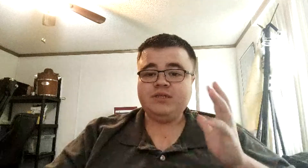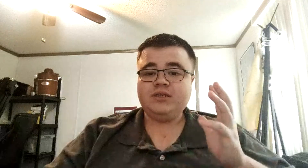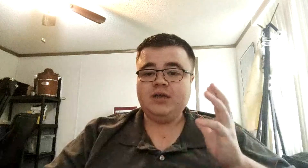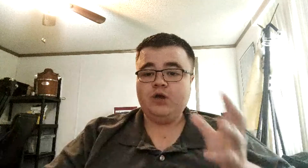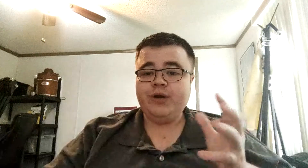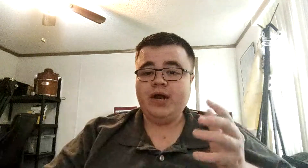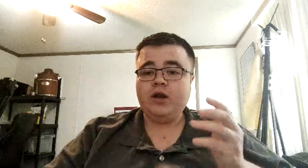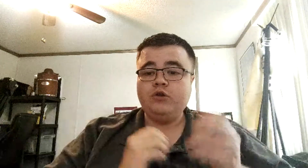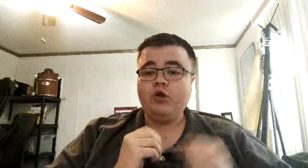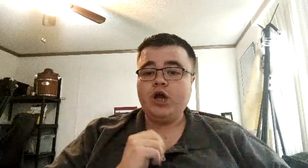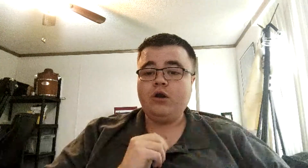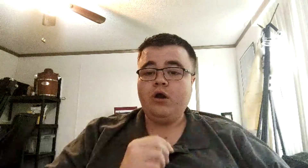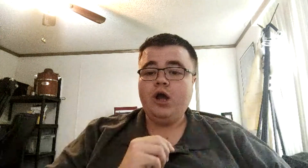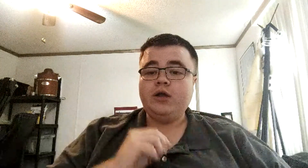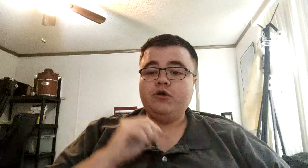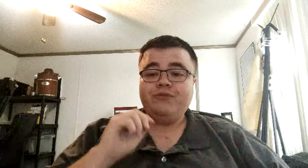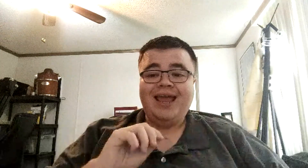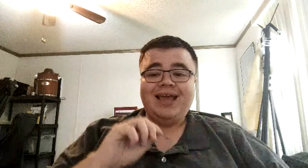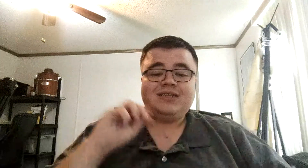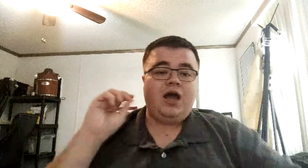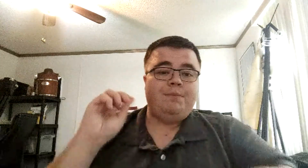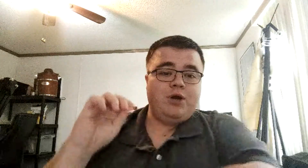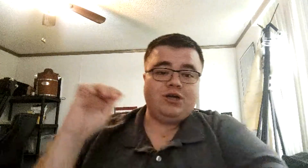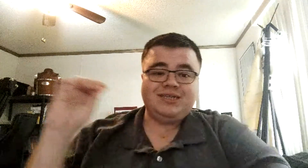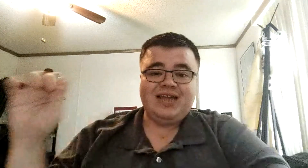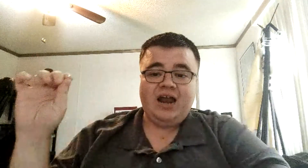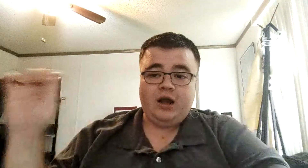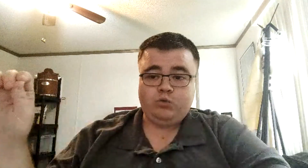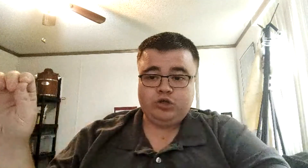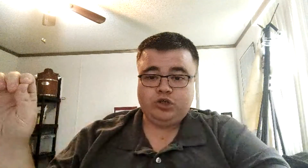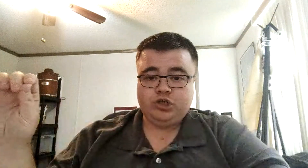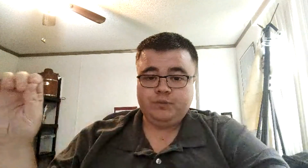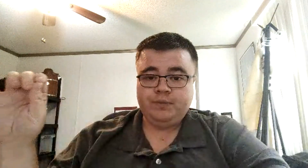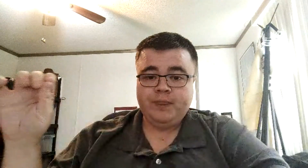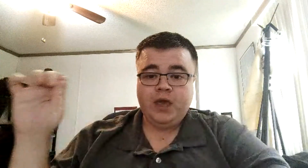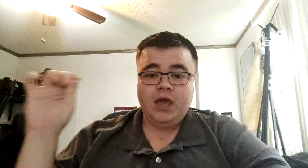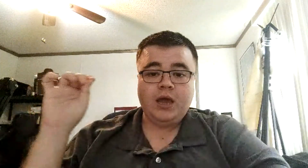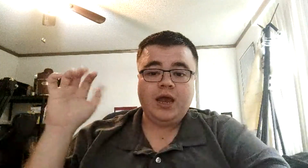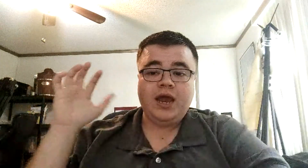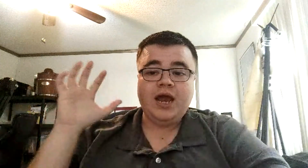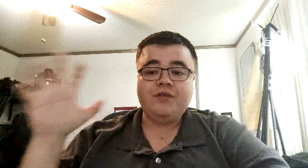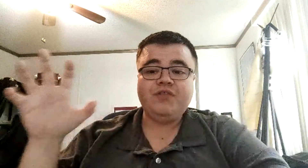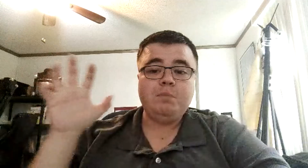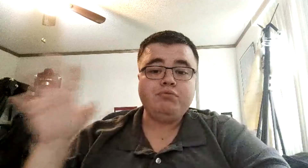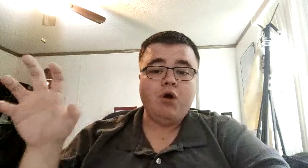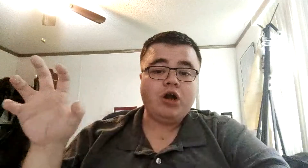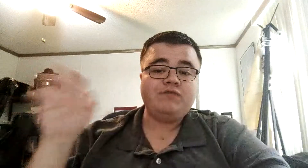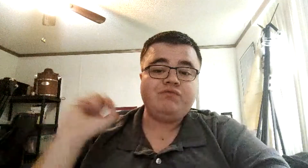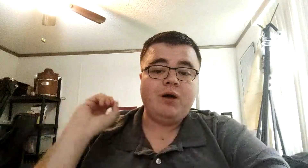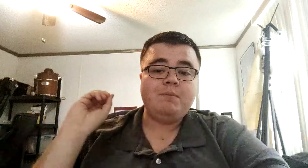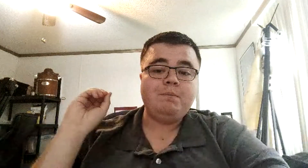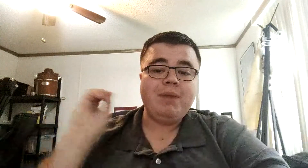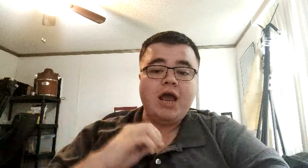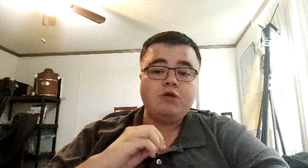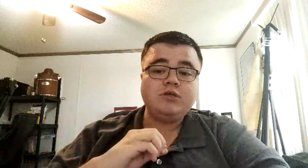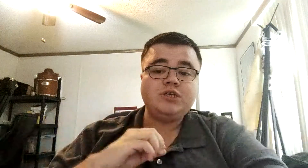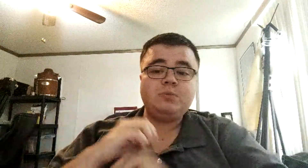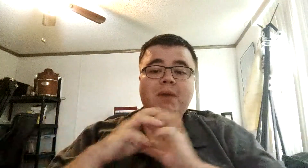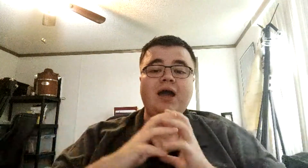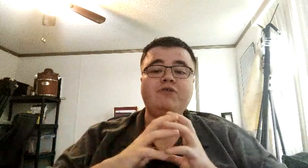Thomas Gallaudet and Laurent Clerc create American Sign Language. And they brought it from Paris by